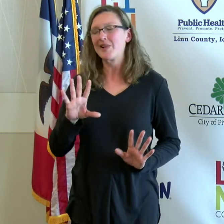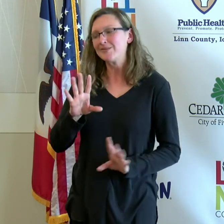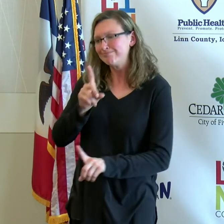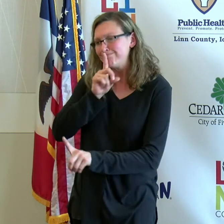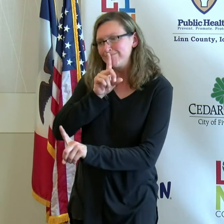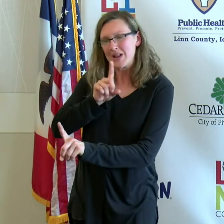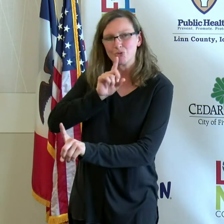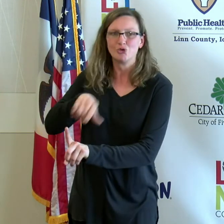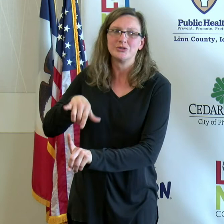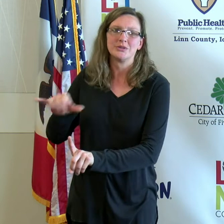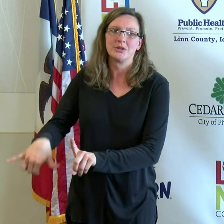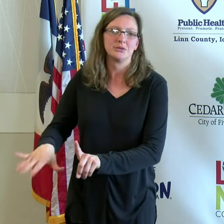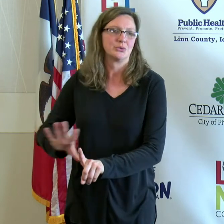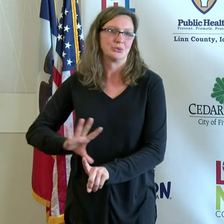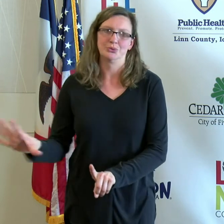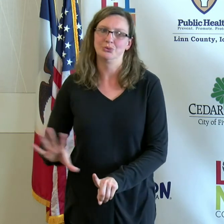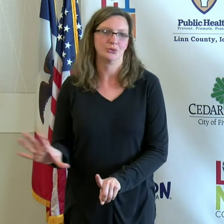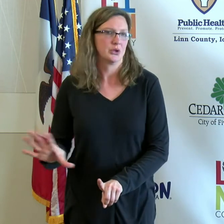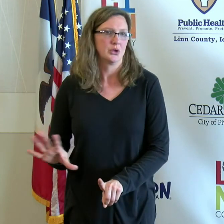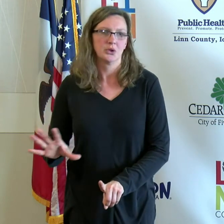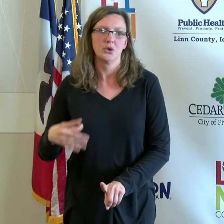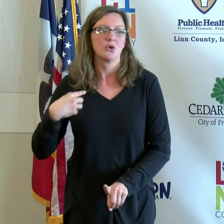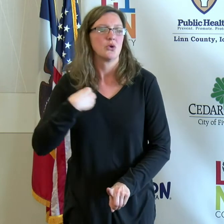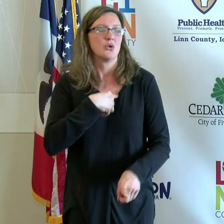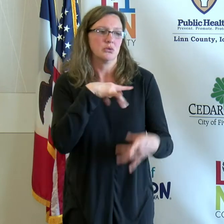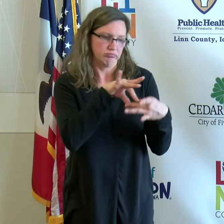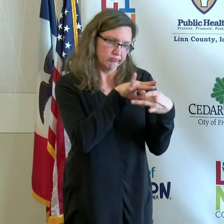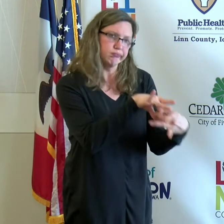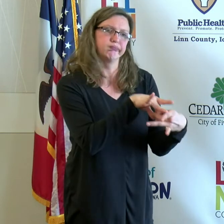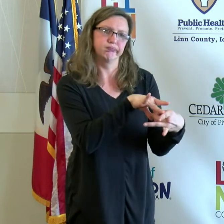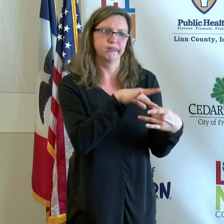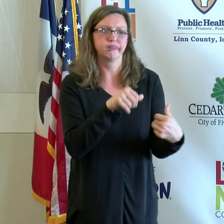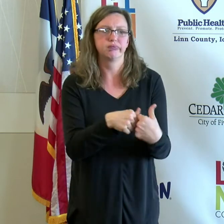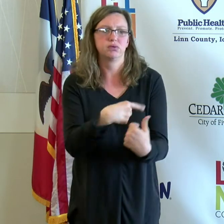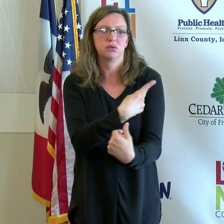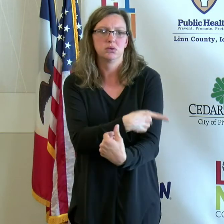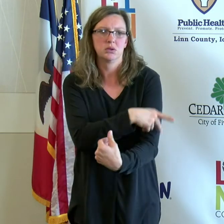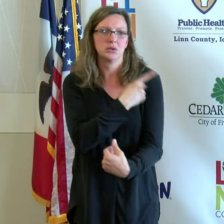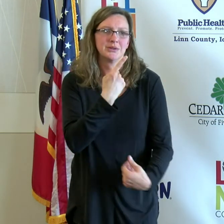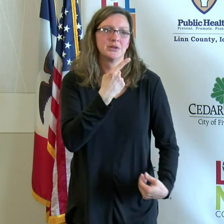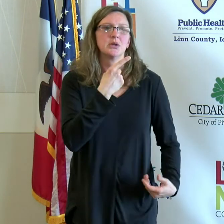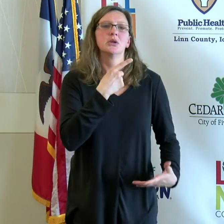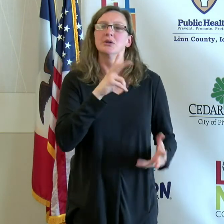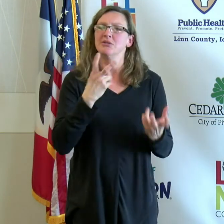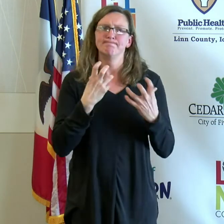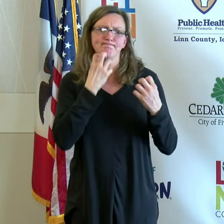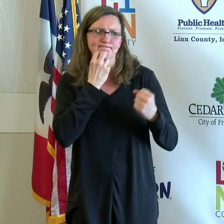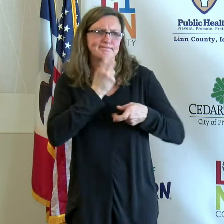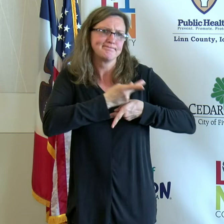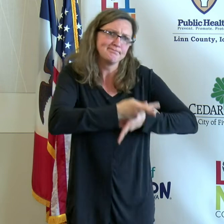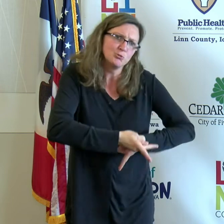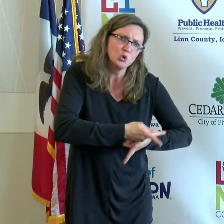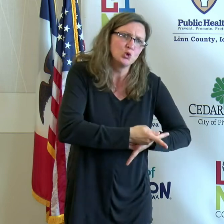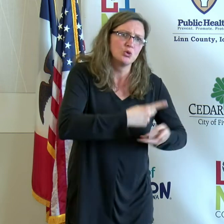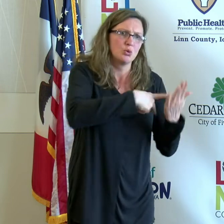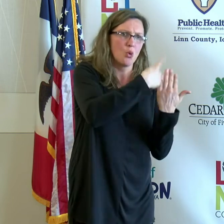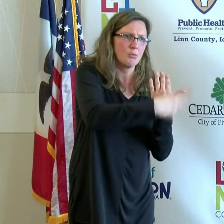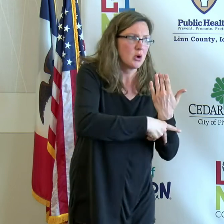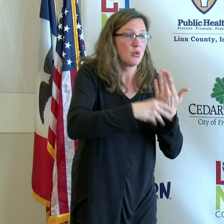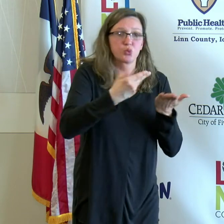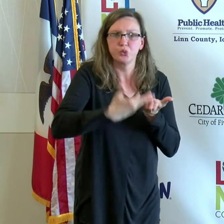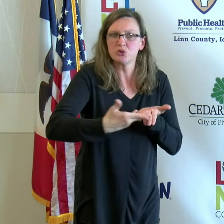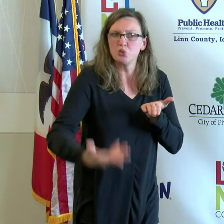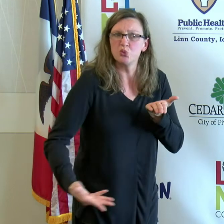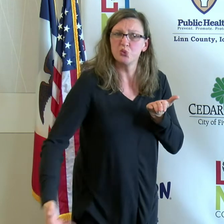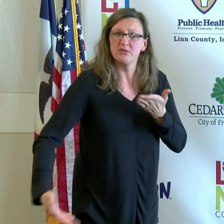believe that our relationship we have with our patients, our palliative care program, as well as the resources we have dedicated, that would